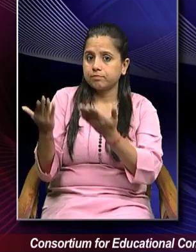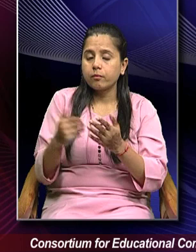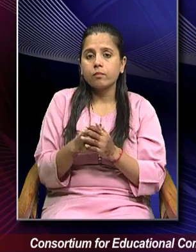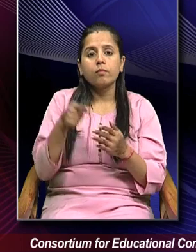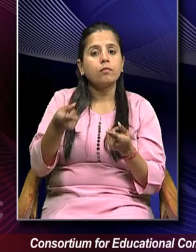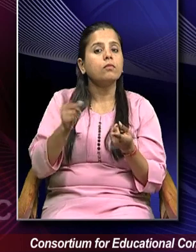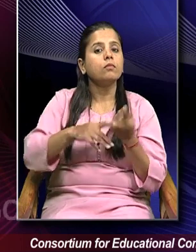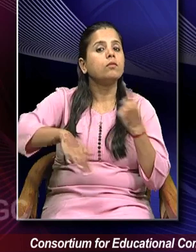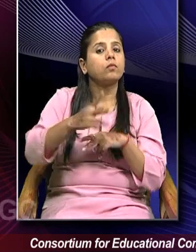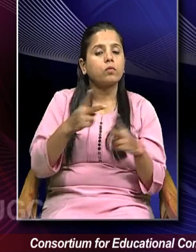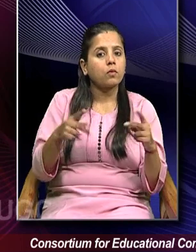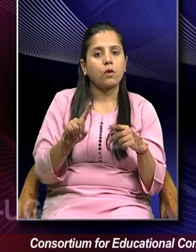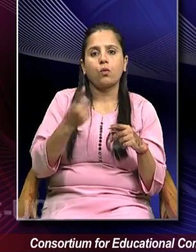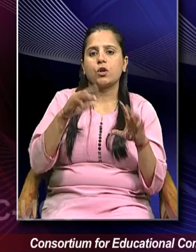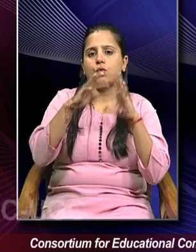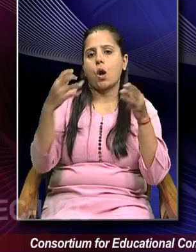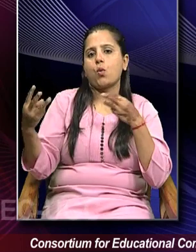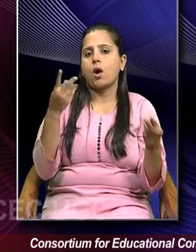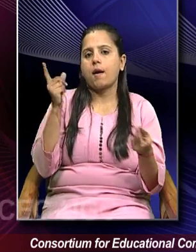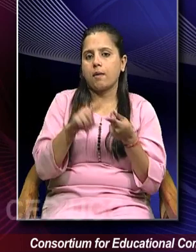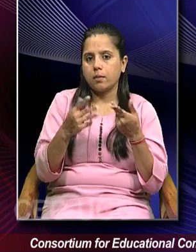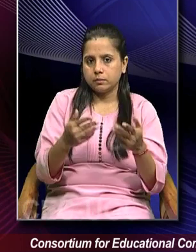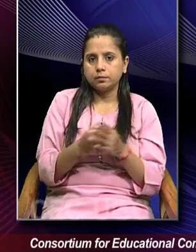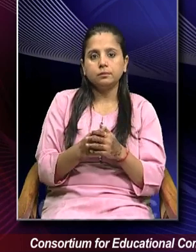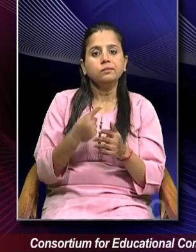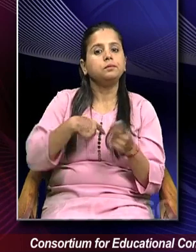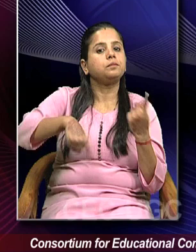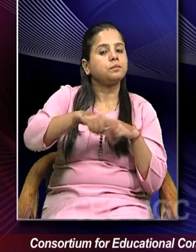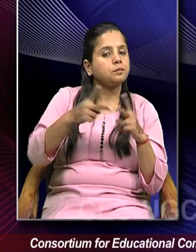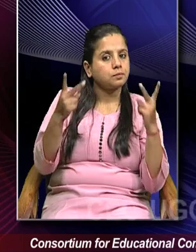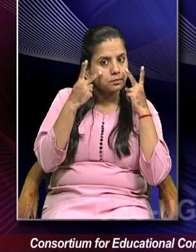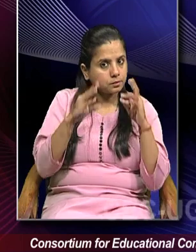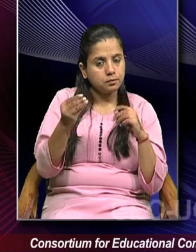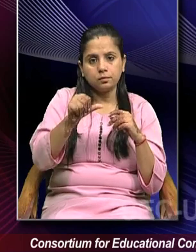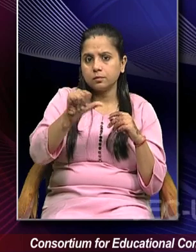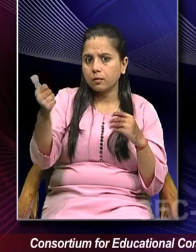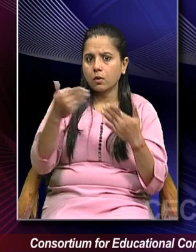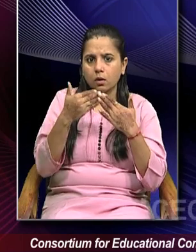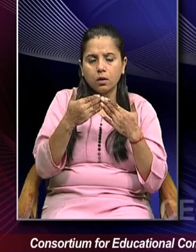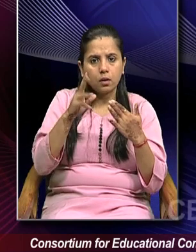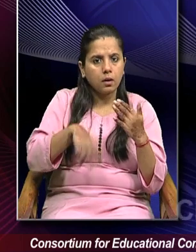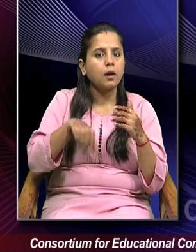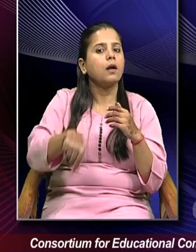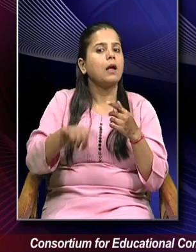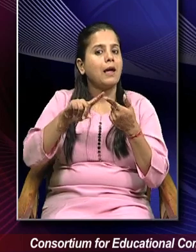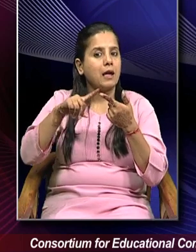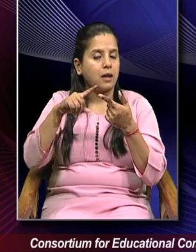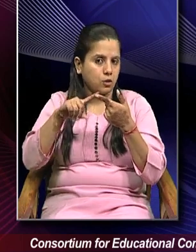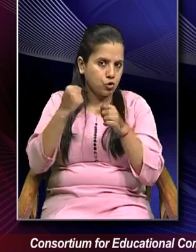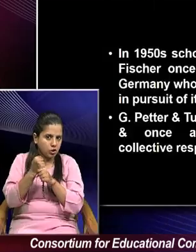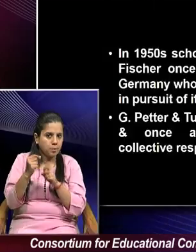led to the First World War. Then we also see that some of the other scholars like A.J.P. Taylor, F.